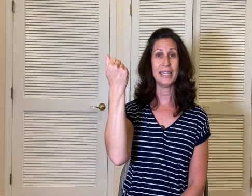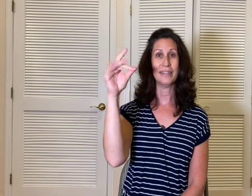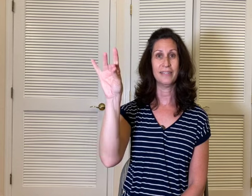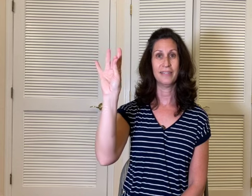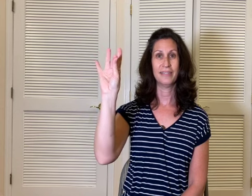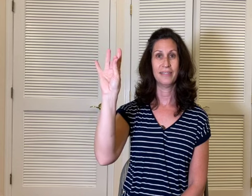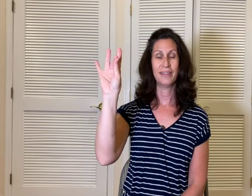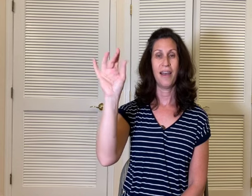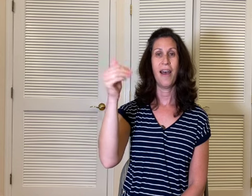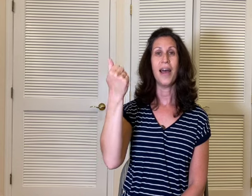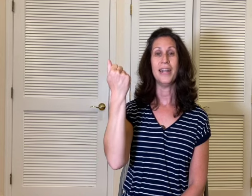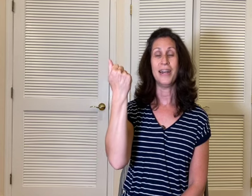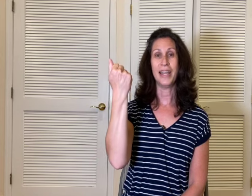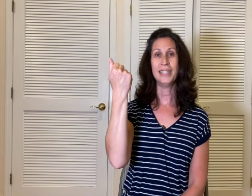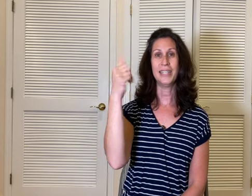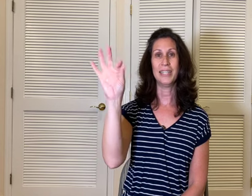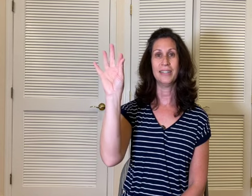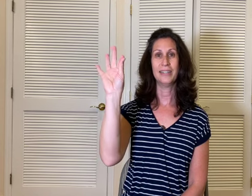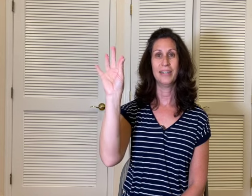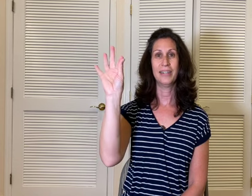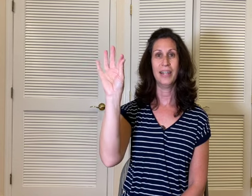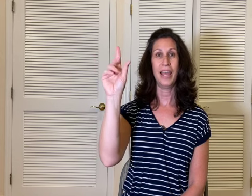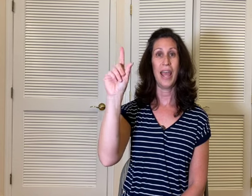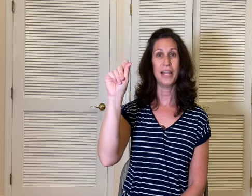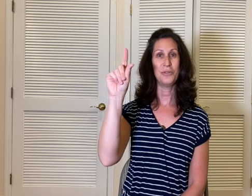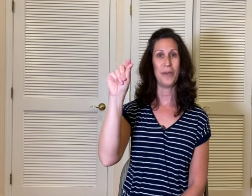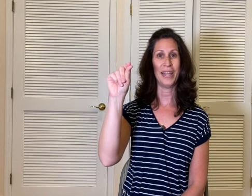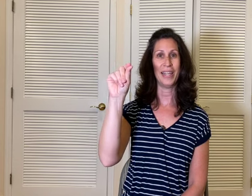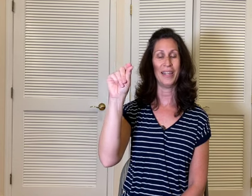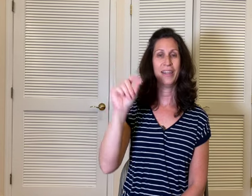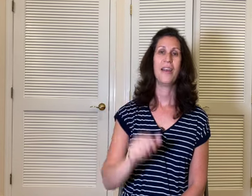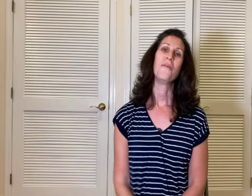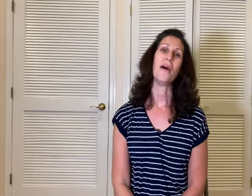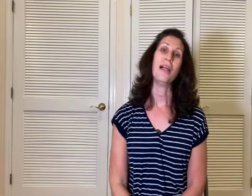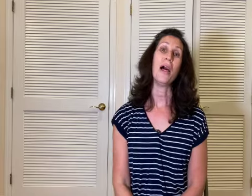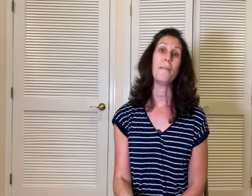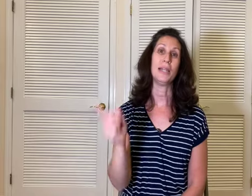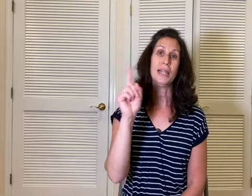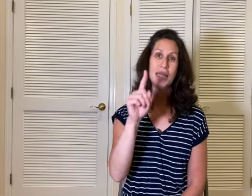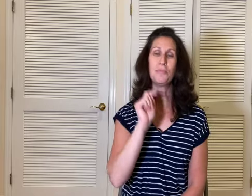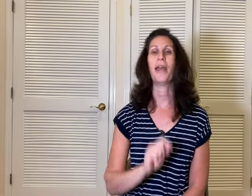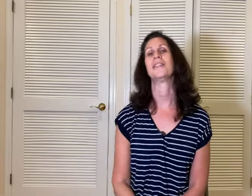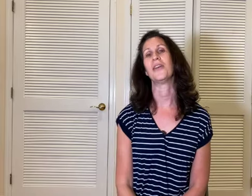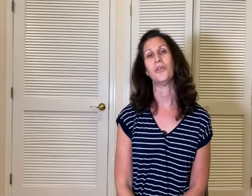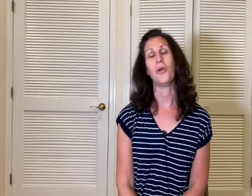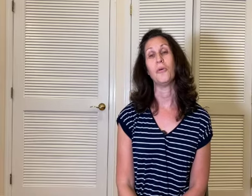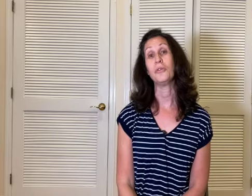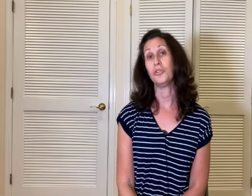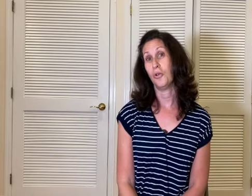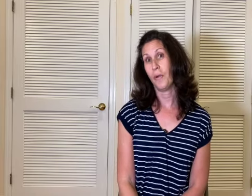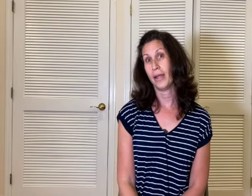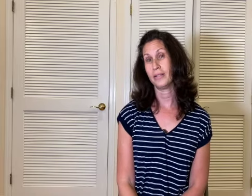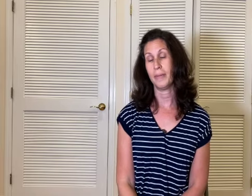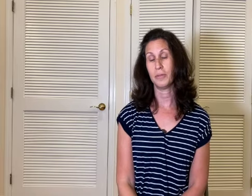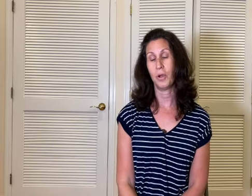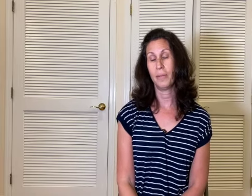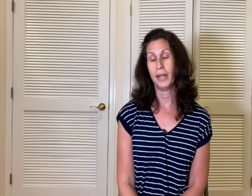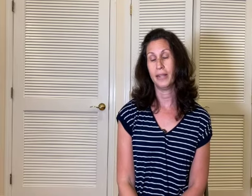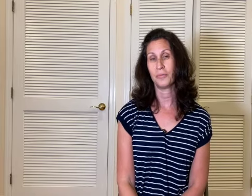18, 19, and 20. Well, please practice on your own because you know practice makes permanent. That's what I